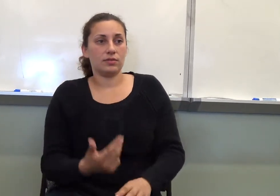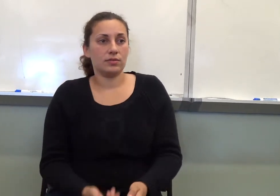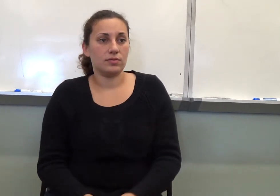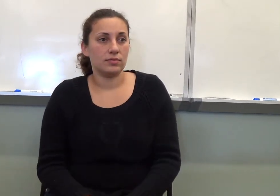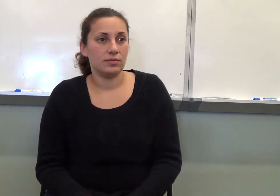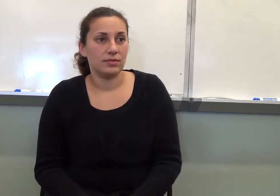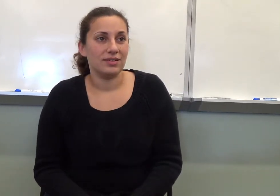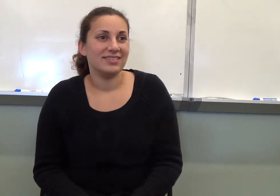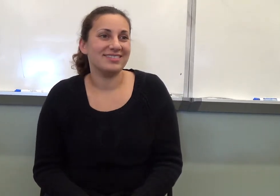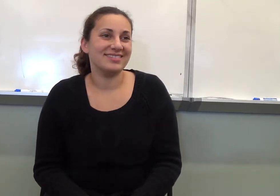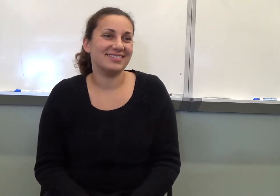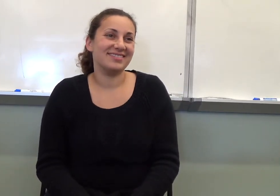a